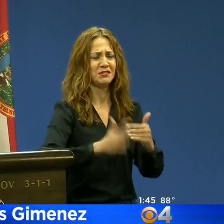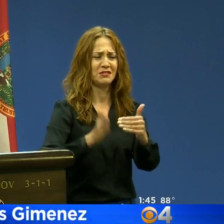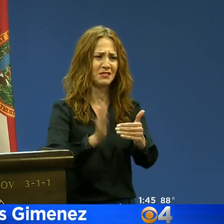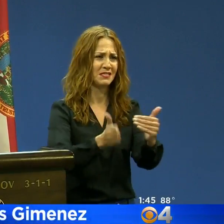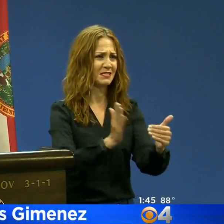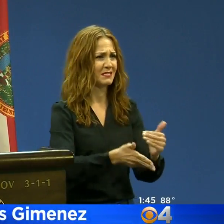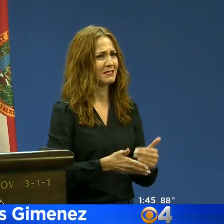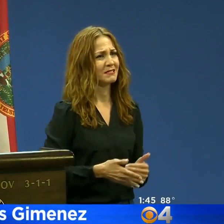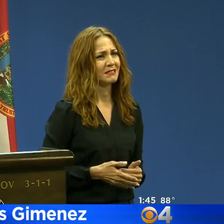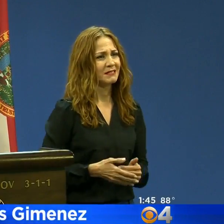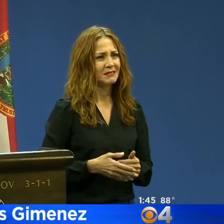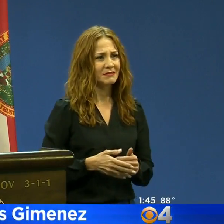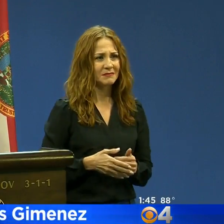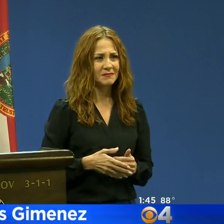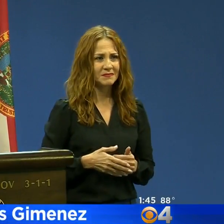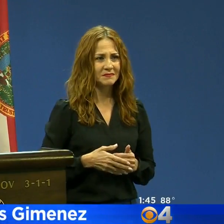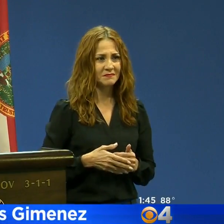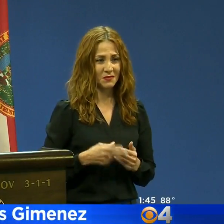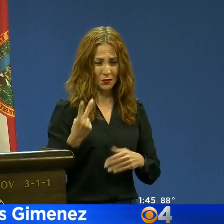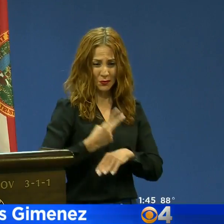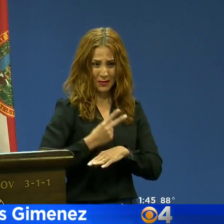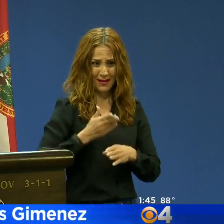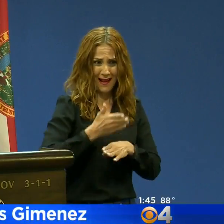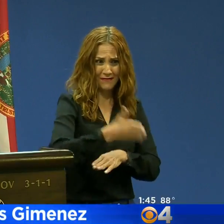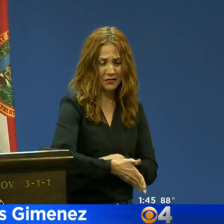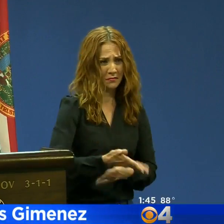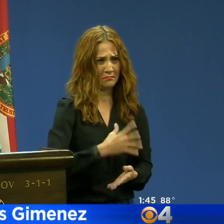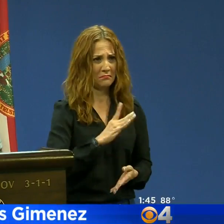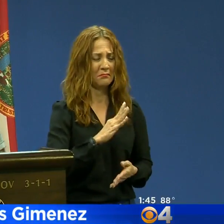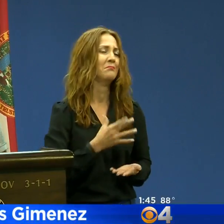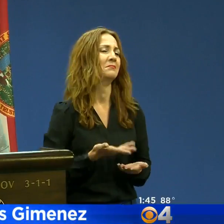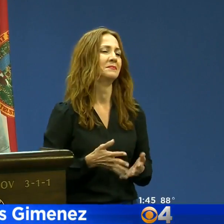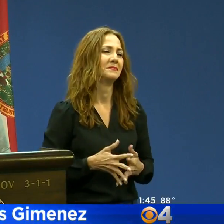continue to be patient and contact Florida Power and Light at